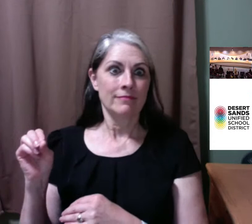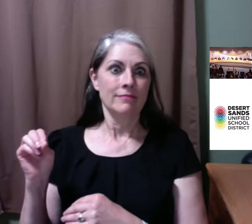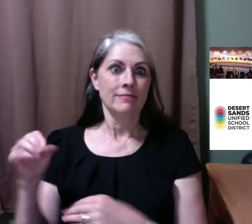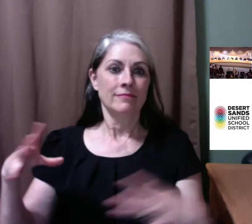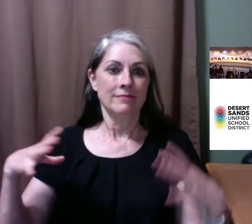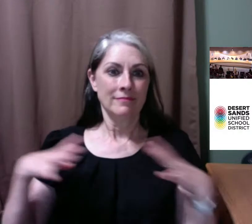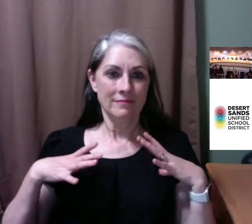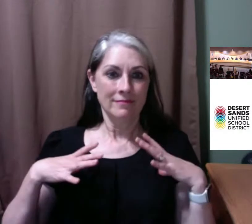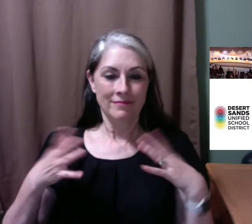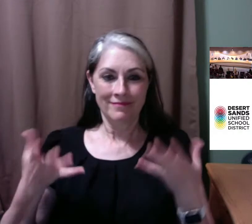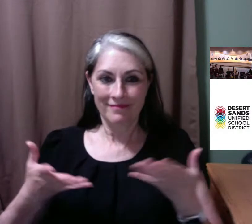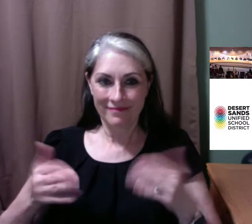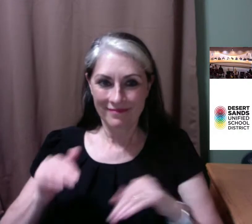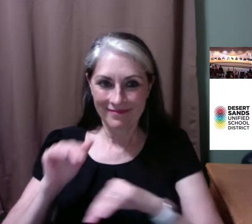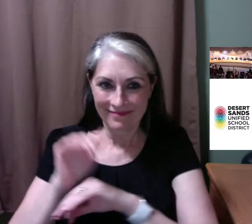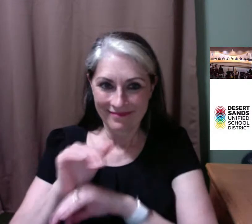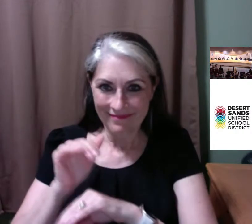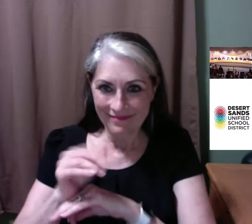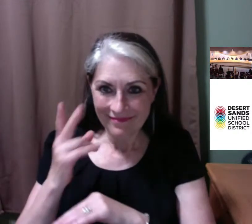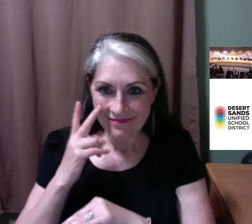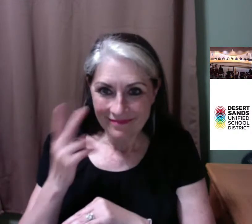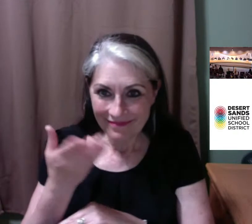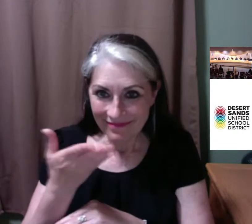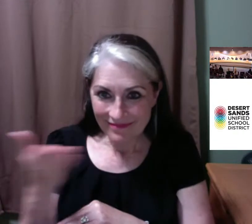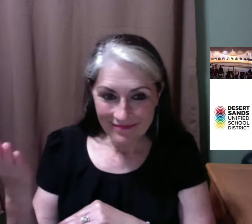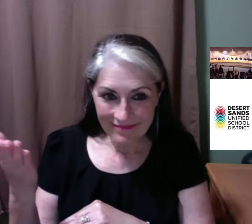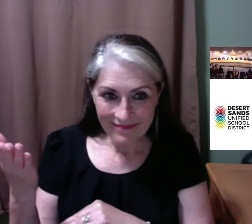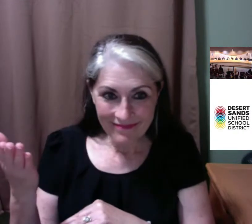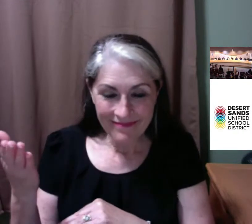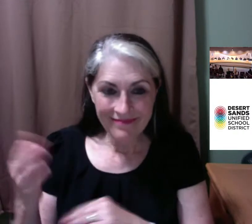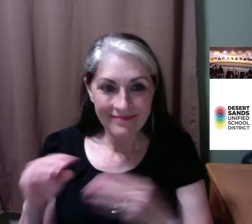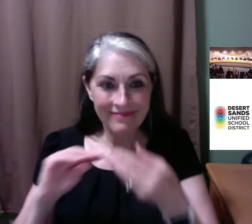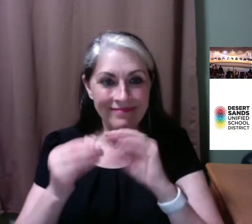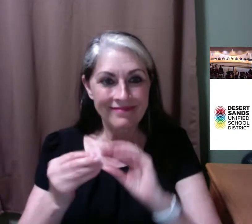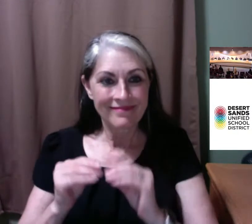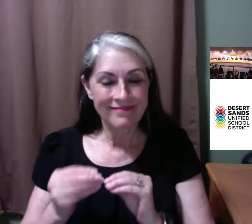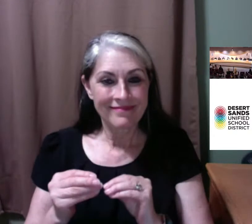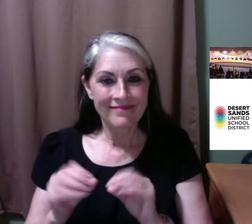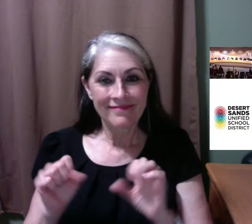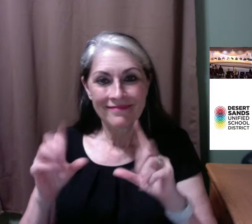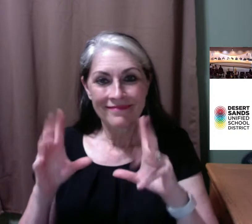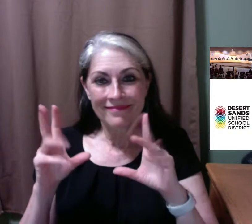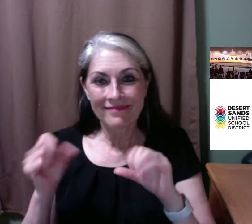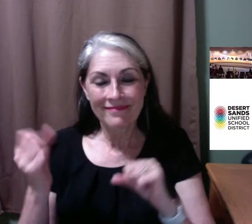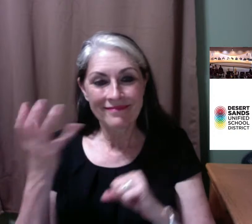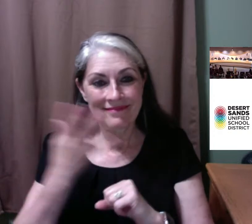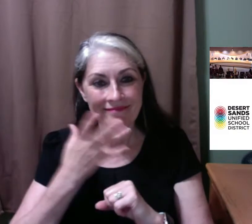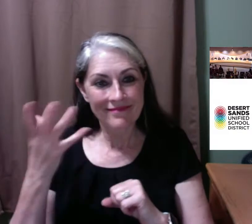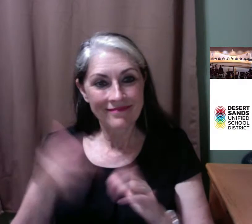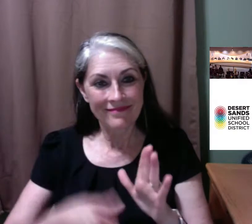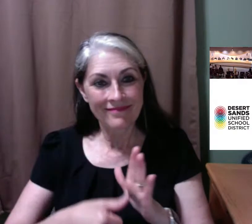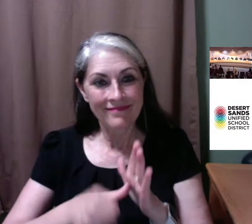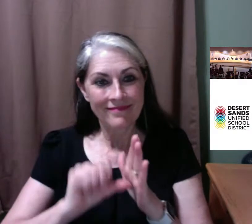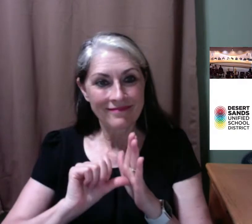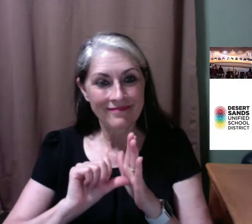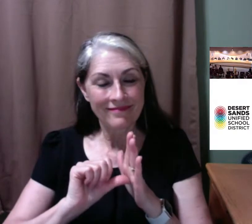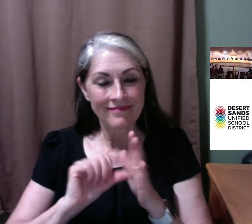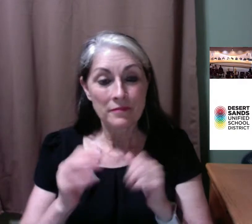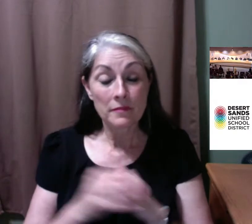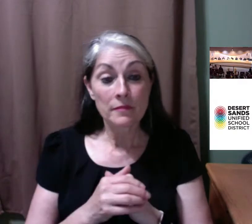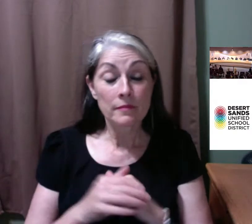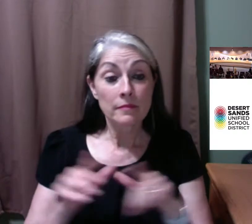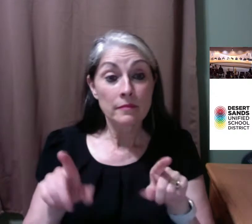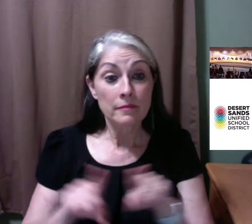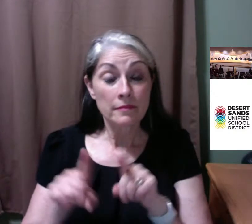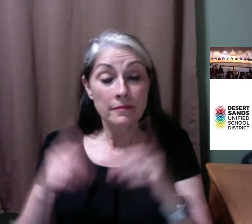won't be here this evening, but you can see that his statistics are just so incredibly impressive. And we're